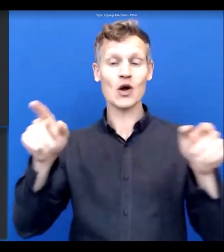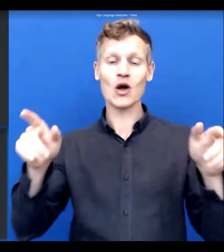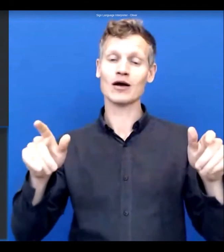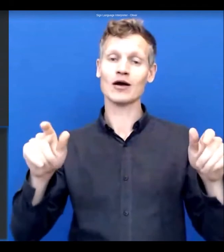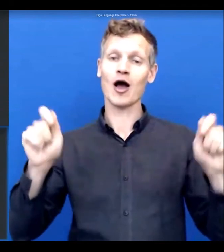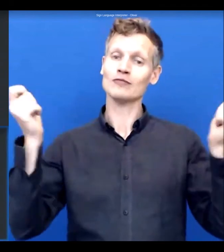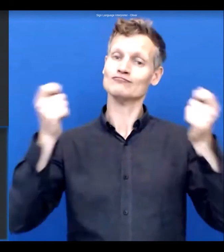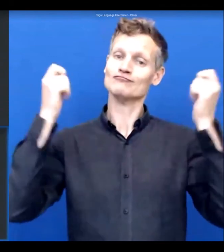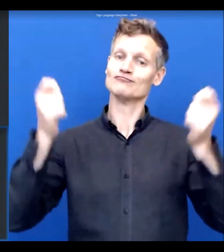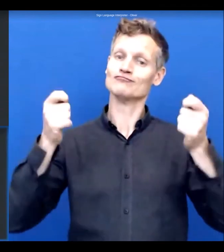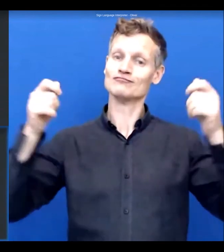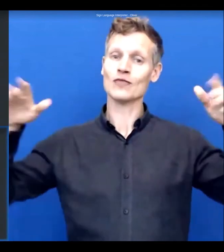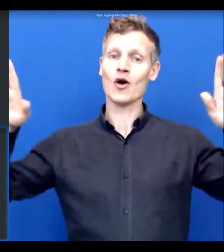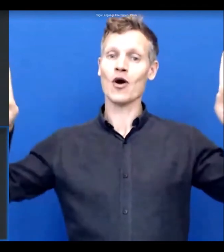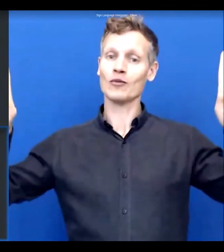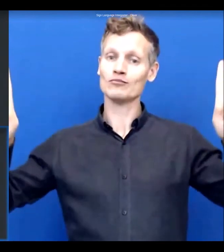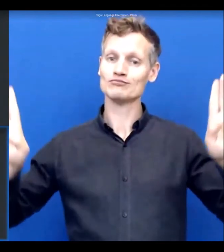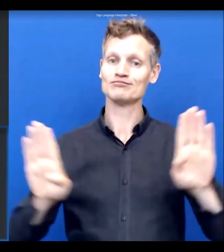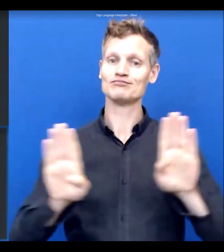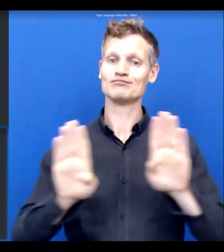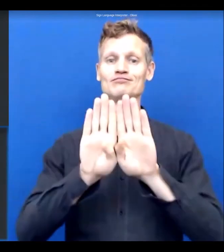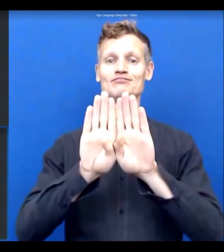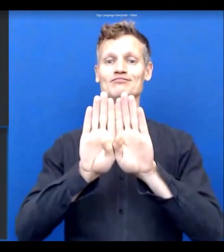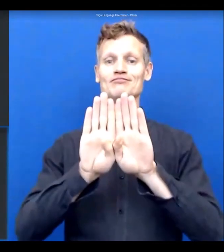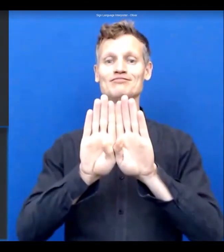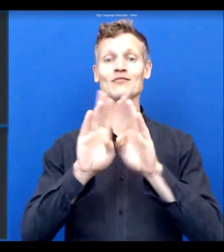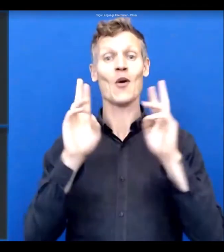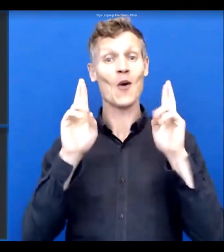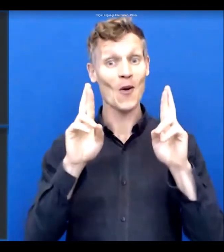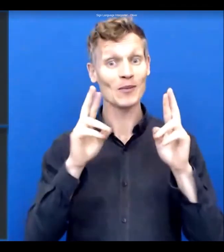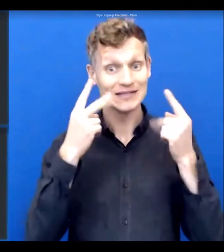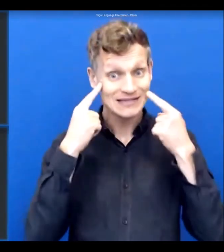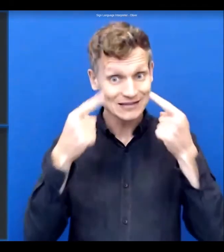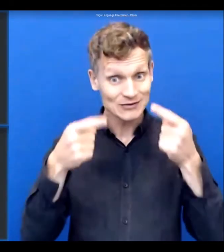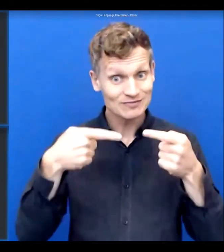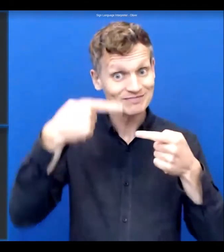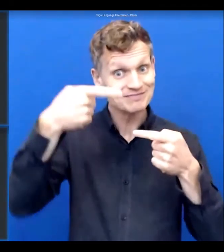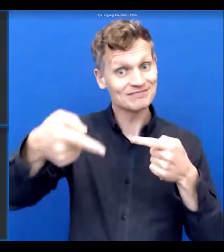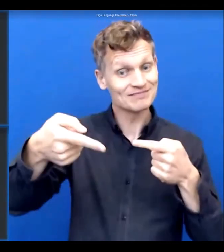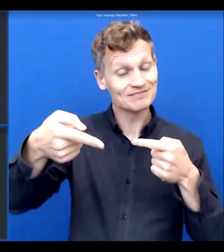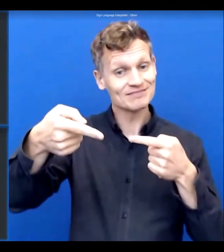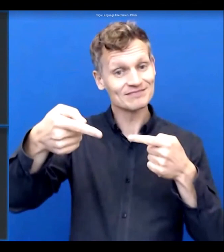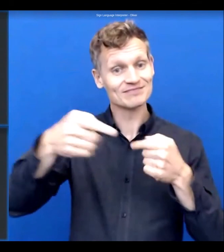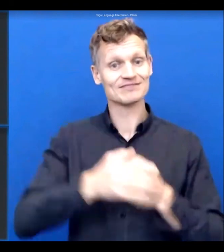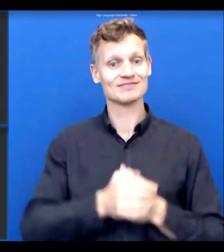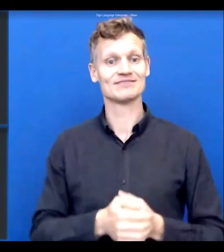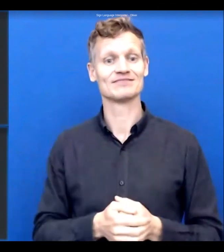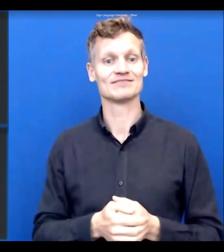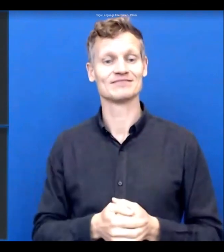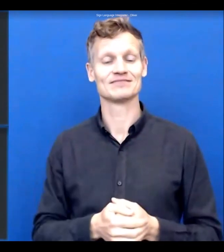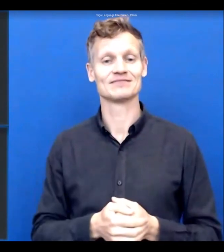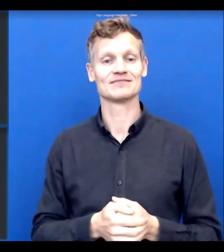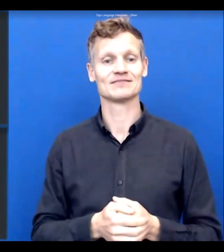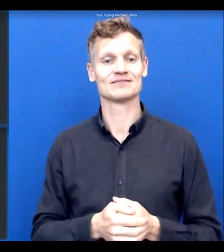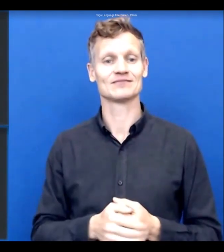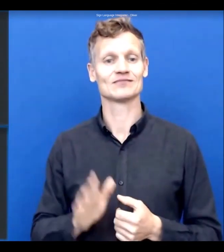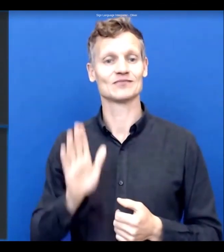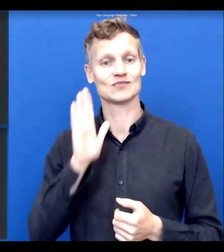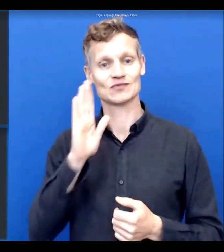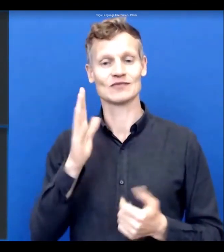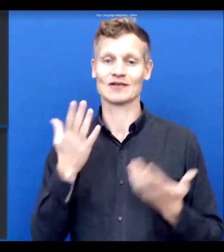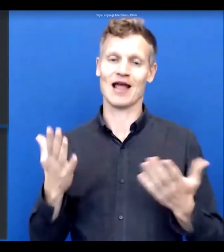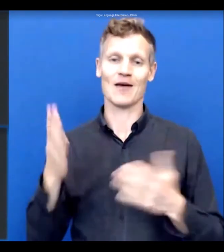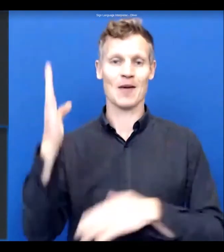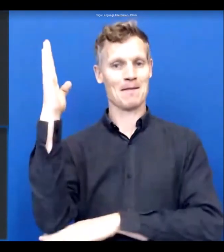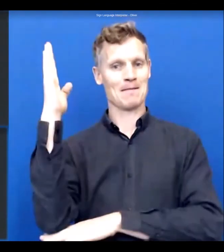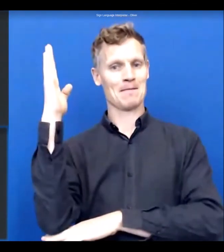we warmly invite you to join. We will have the pleasure to host the Vice Mayor of the City of Bologna,